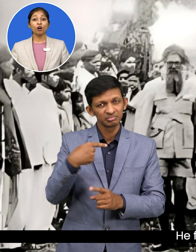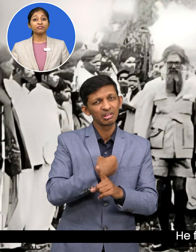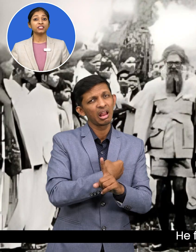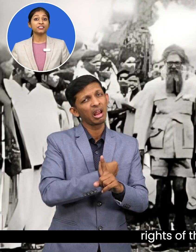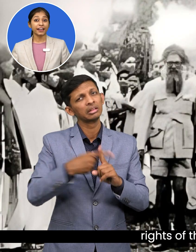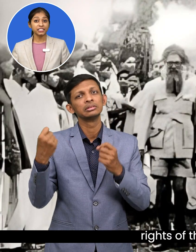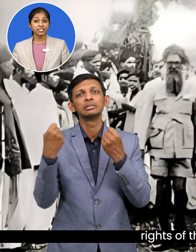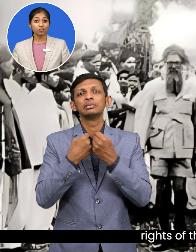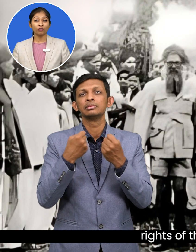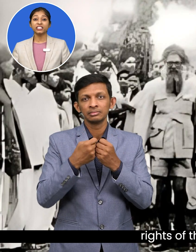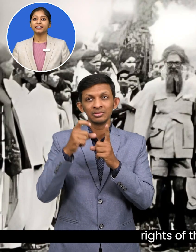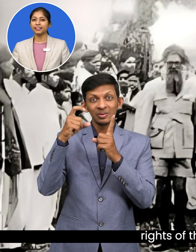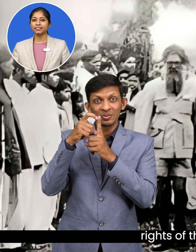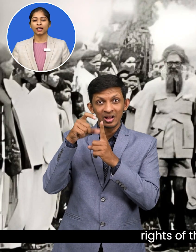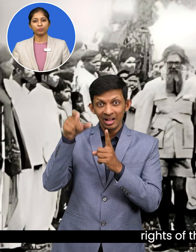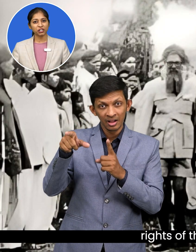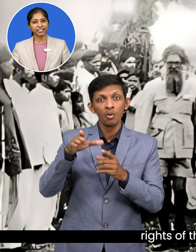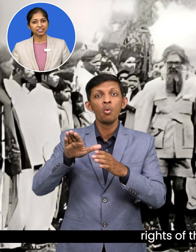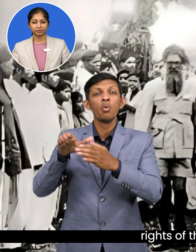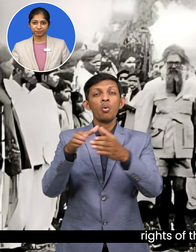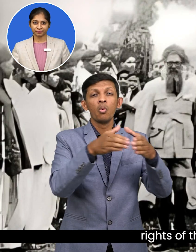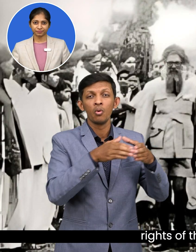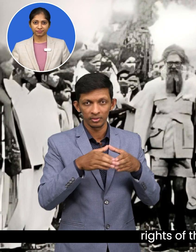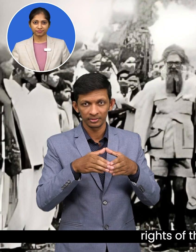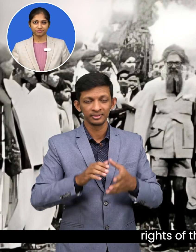He fought for the rights of the Dalit community.